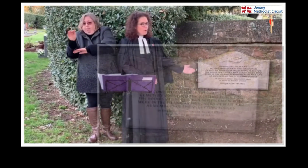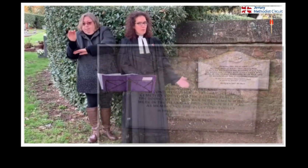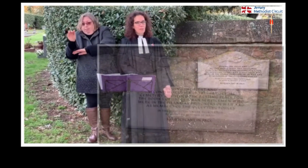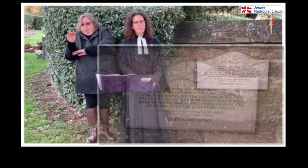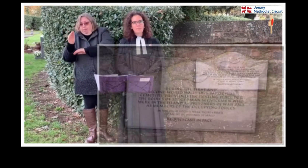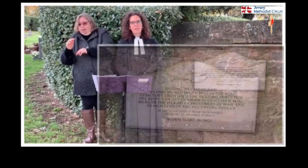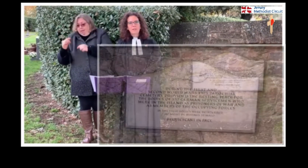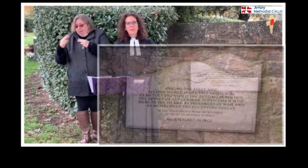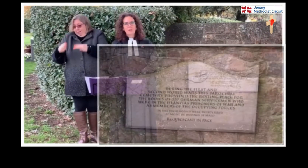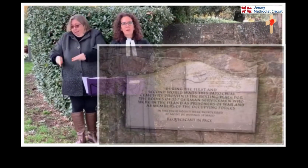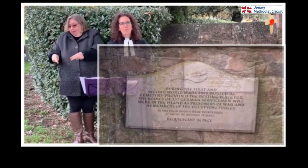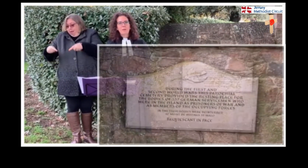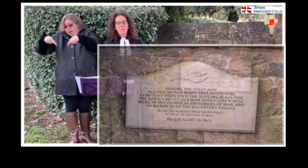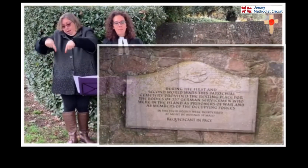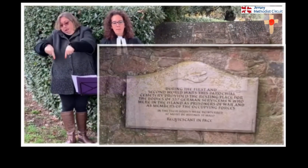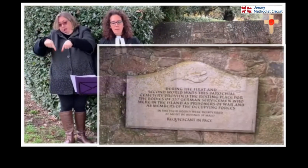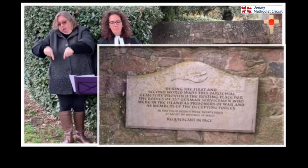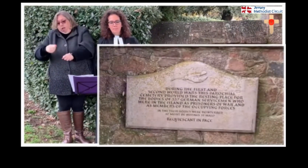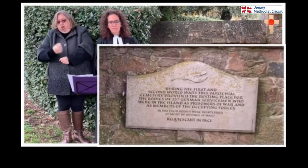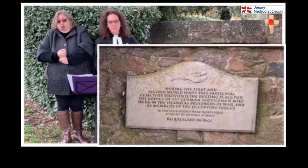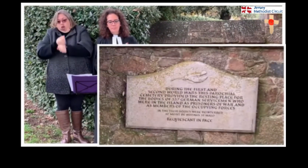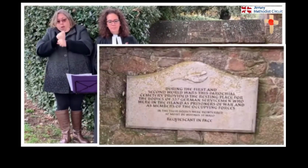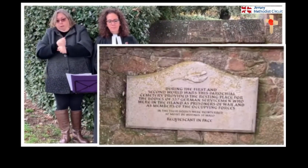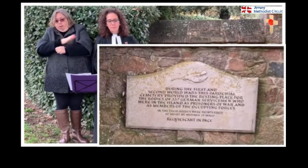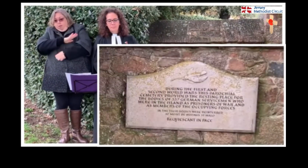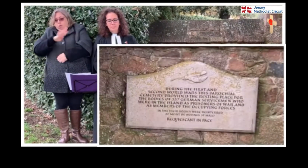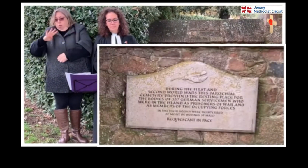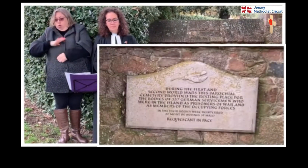this memorial, we remember.